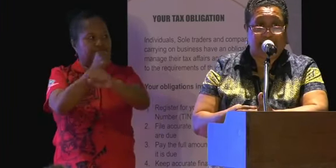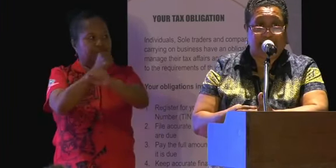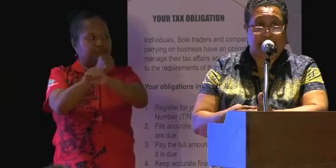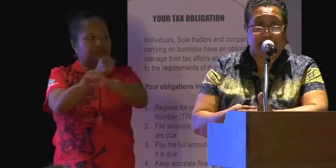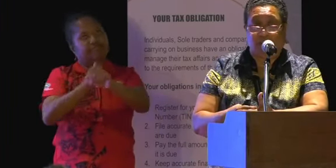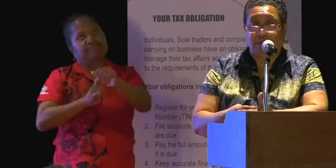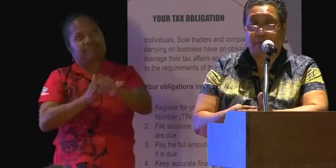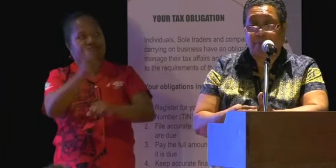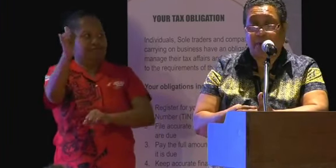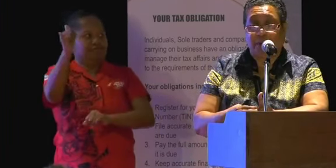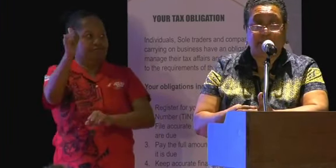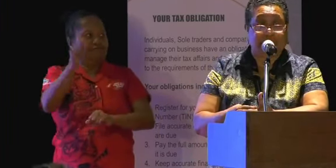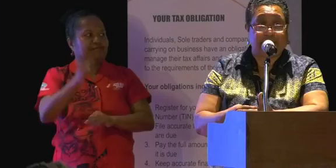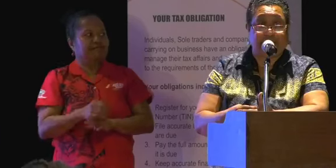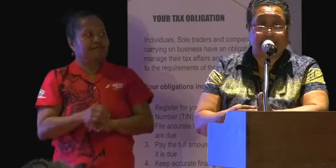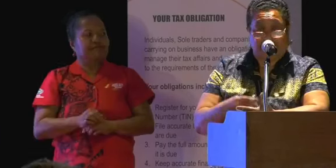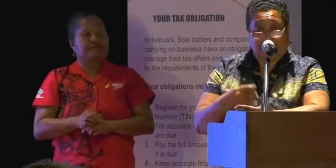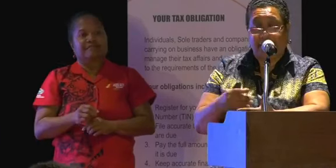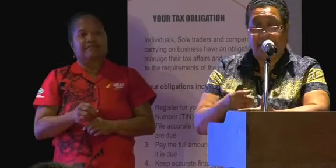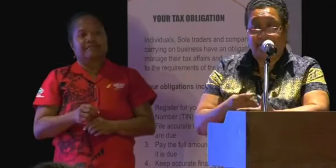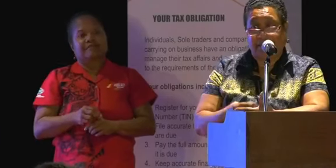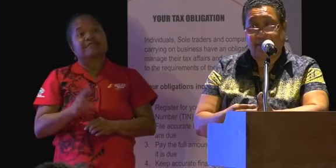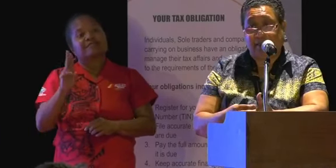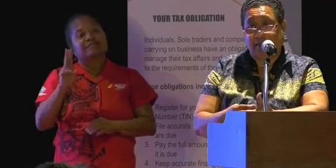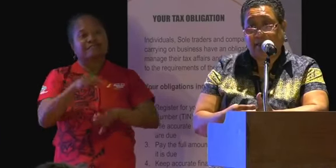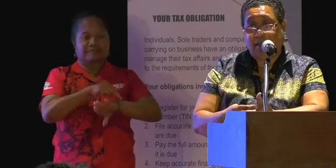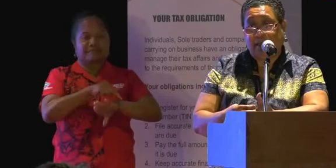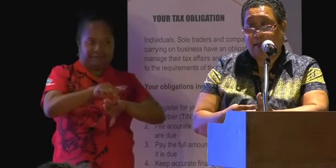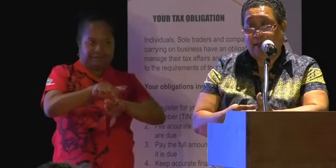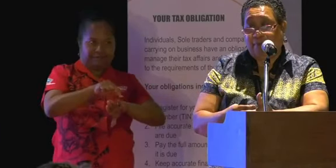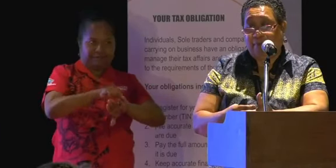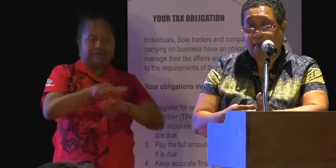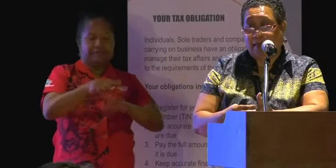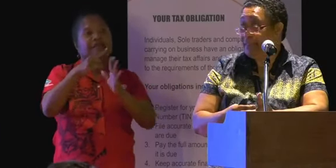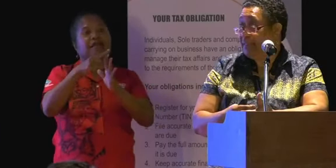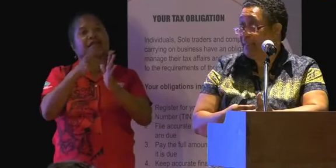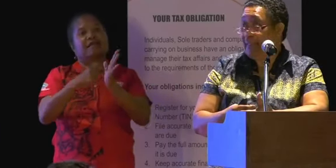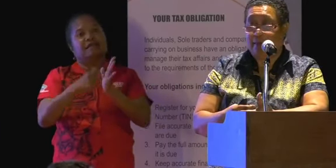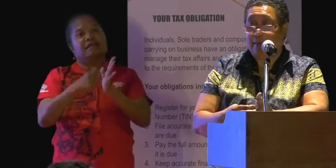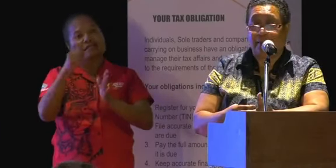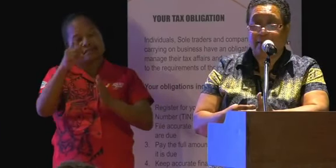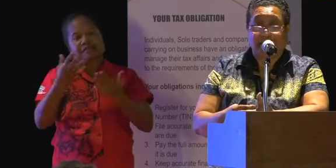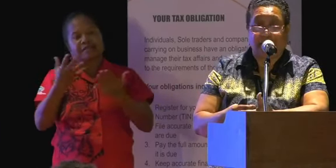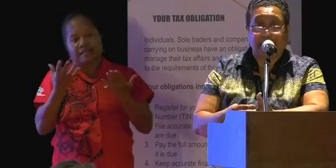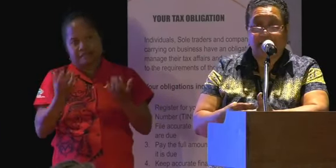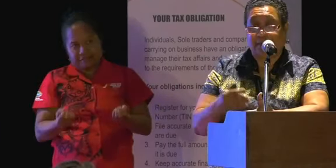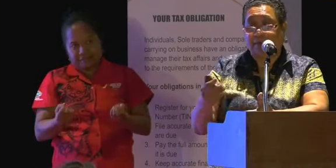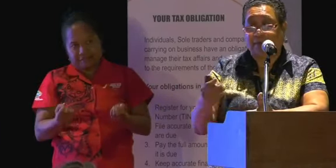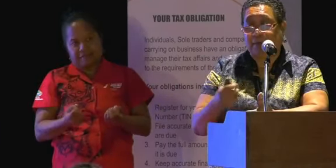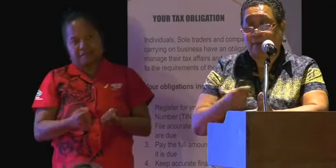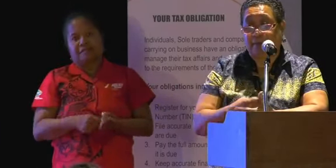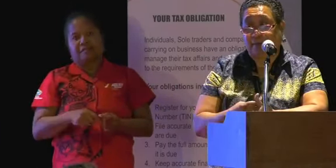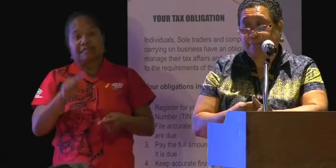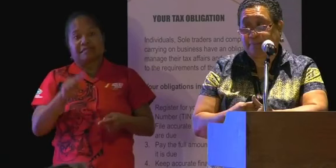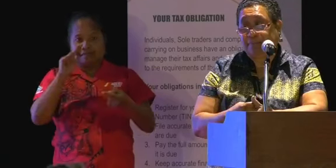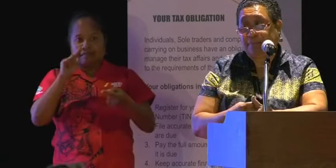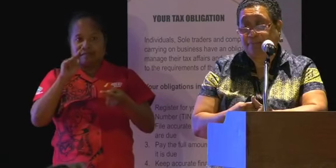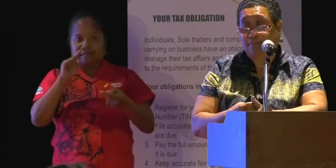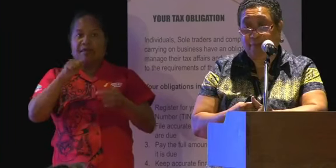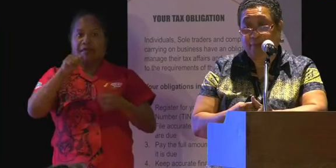debts. So those are the powers that IRC has, and these are exercised by